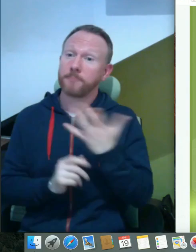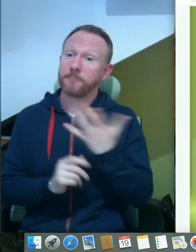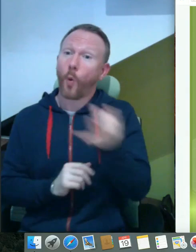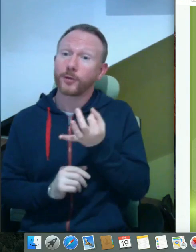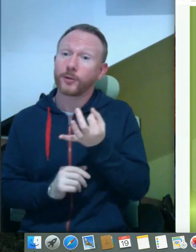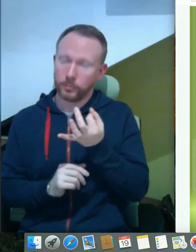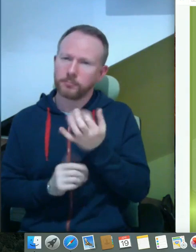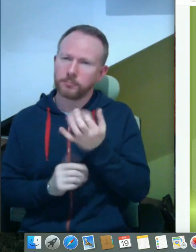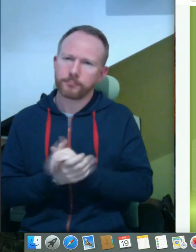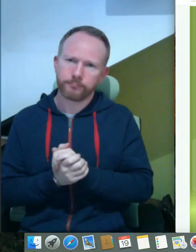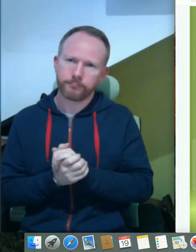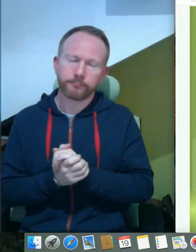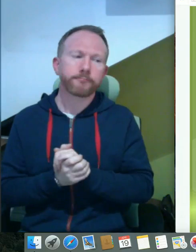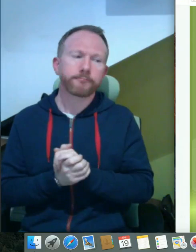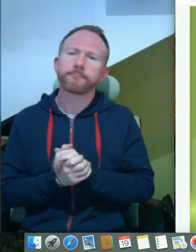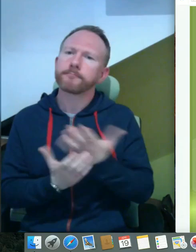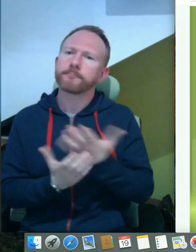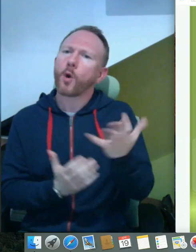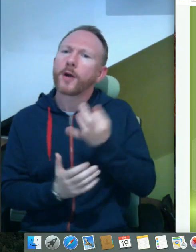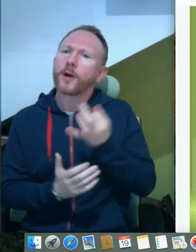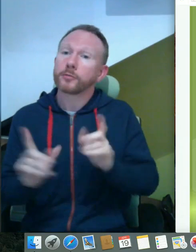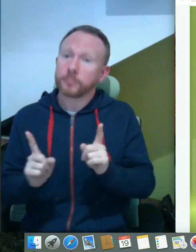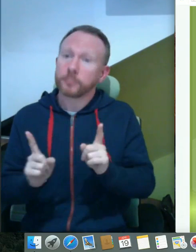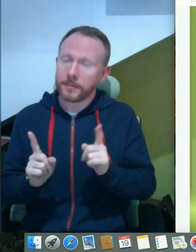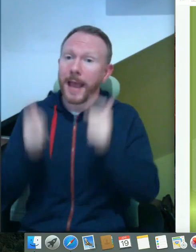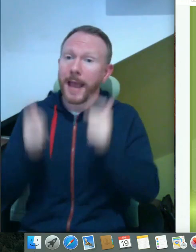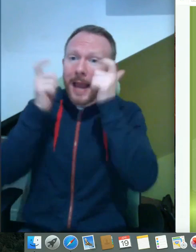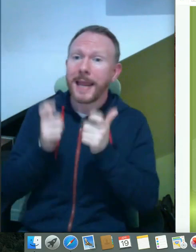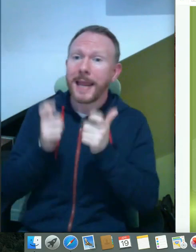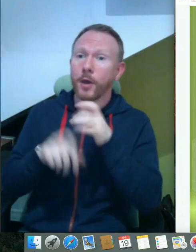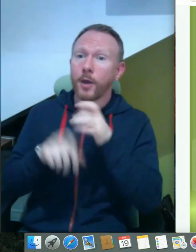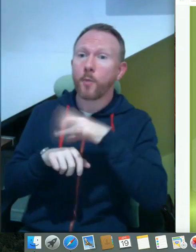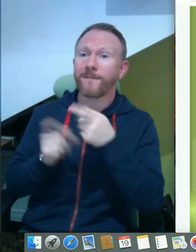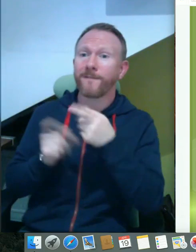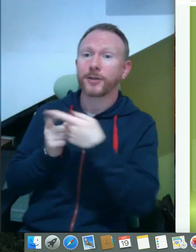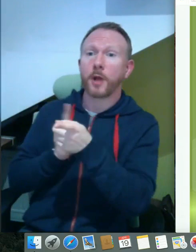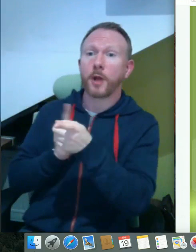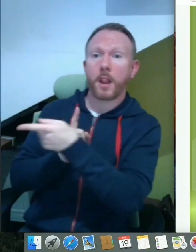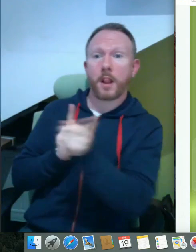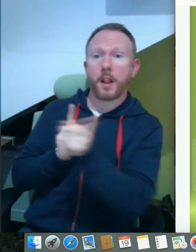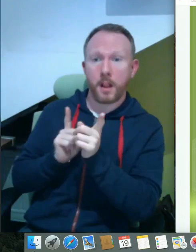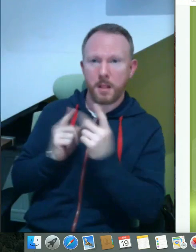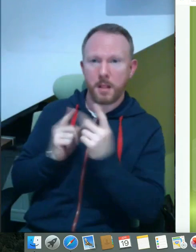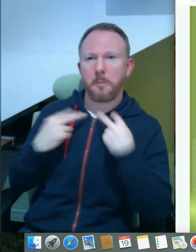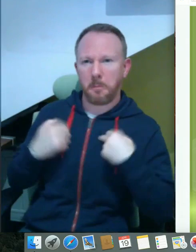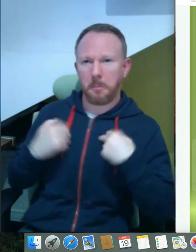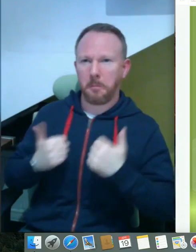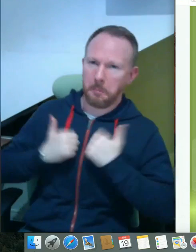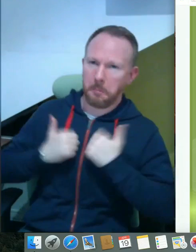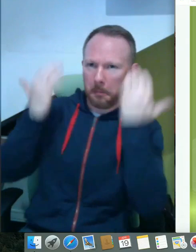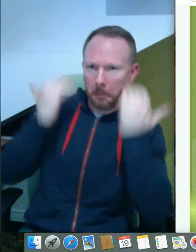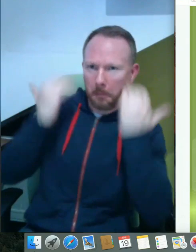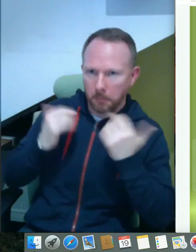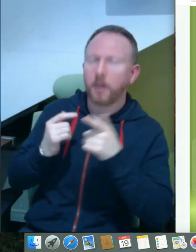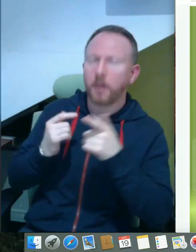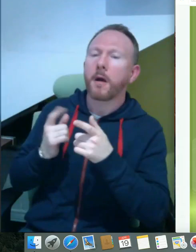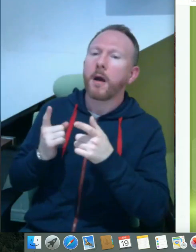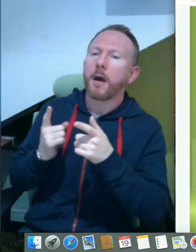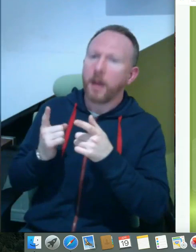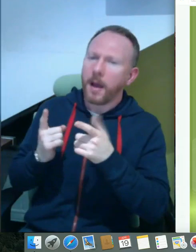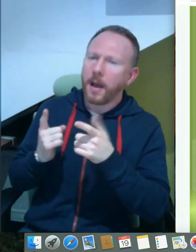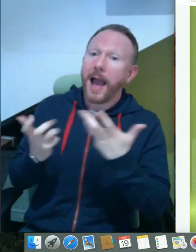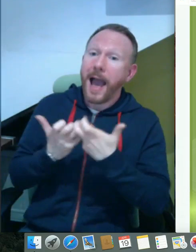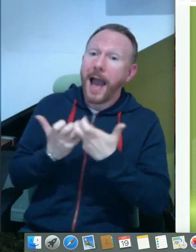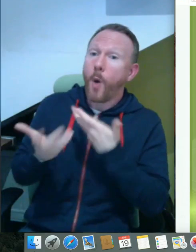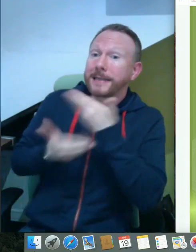persuade legal professionals who may be unaware of the interpreting process that consecutive interpreting is the